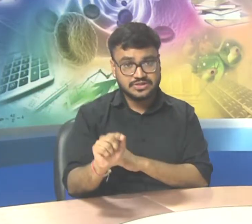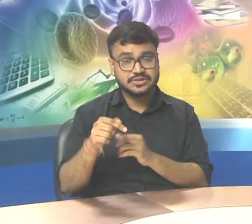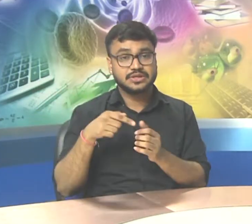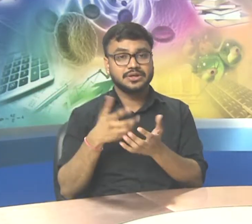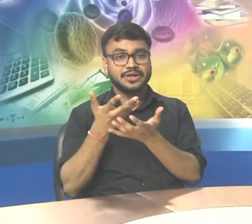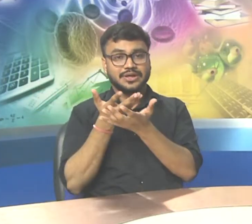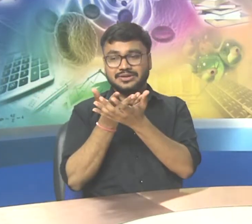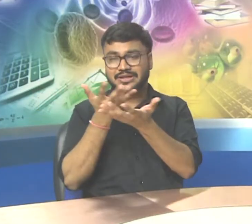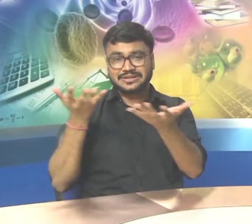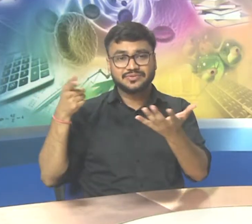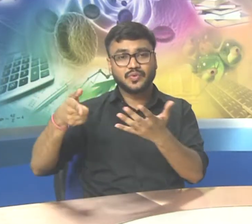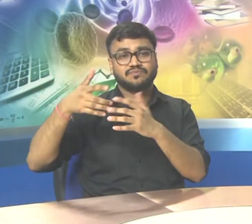Special feature: